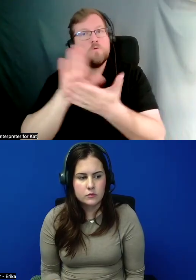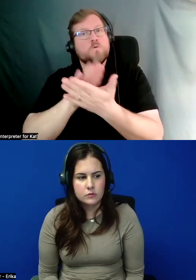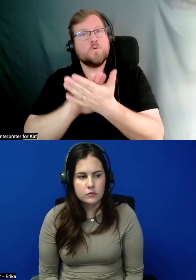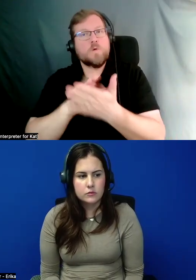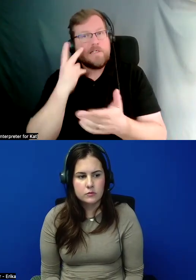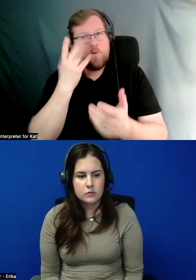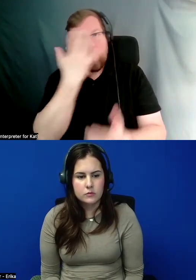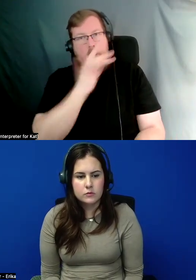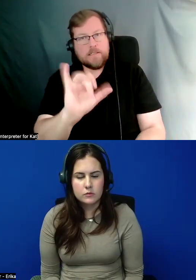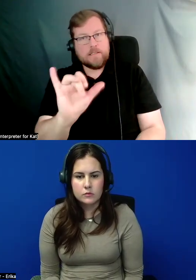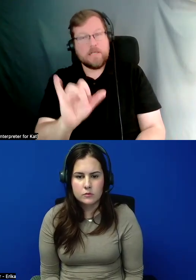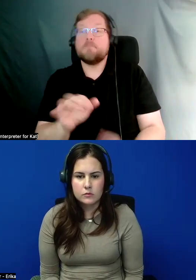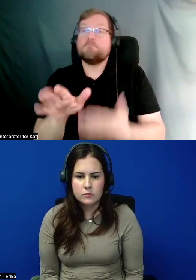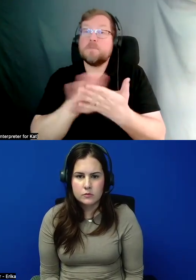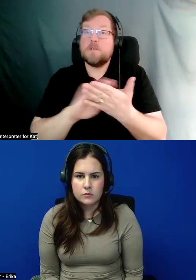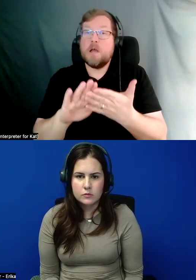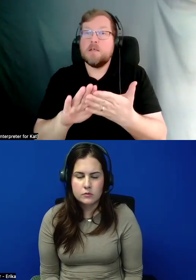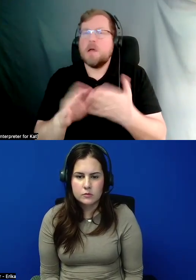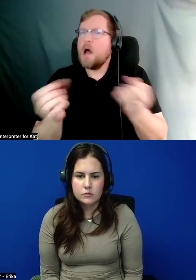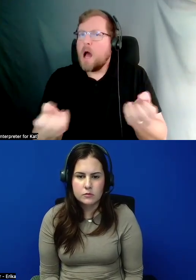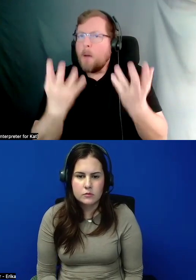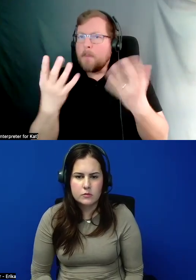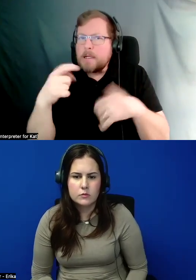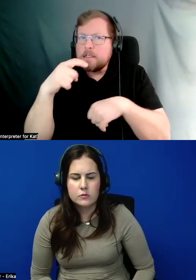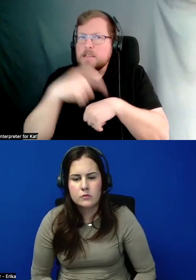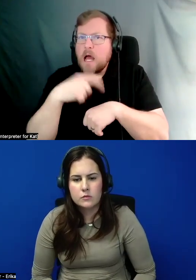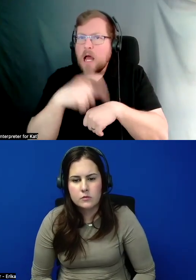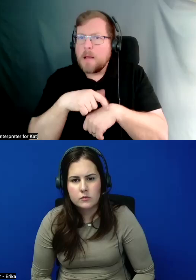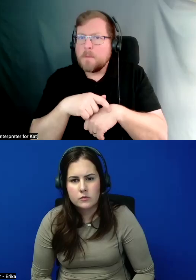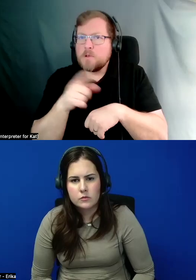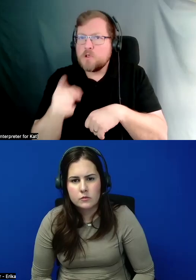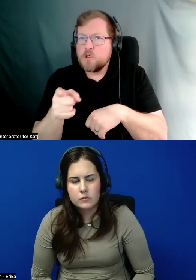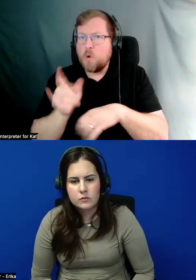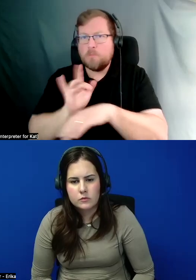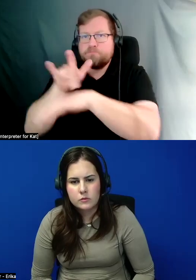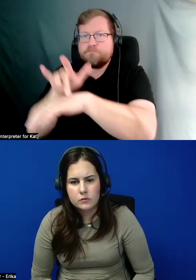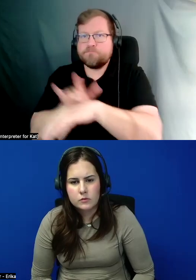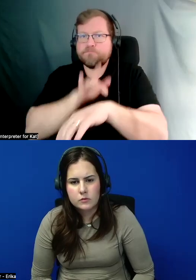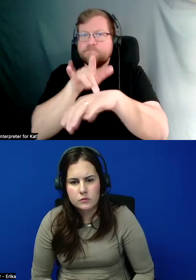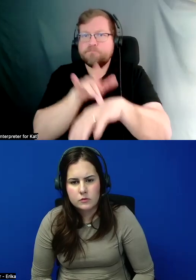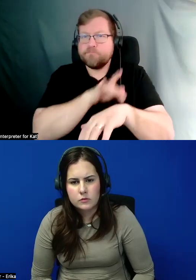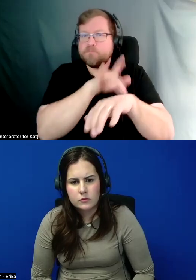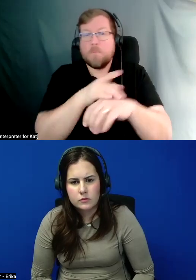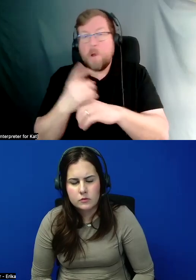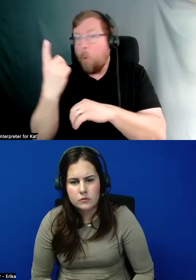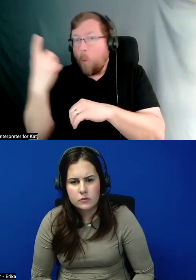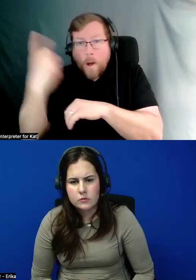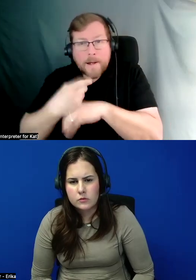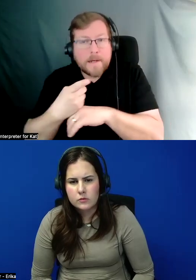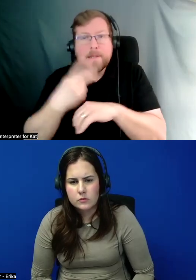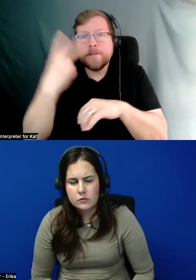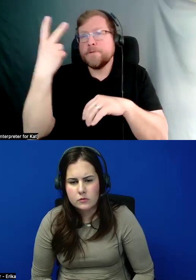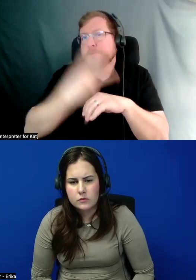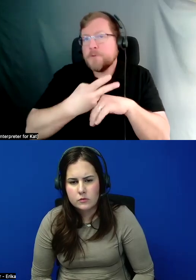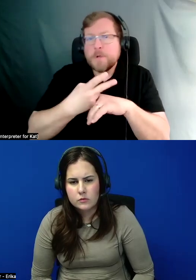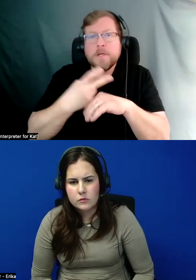like. So it was really nice. How much time to like spend in each location, like a day, or how to do it, like